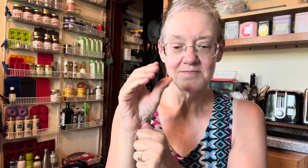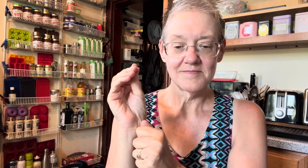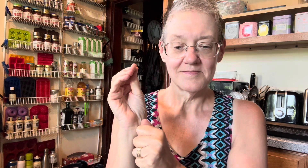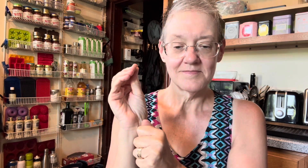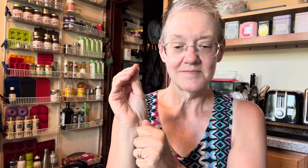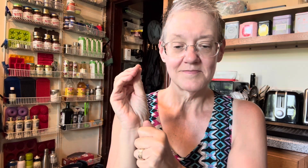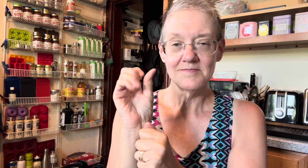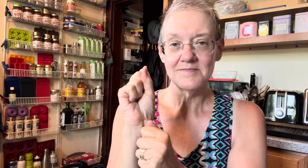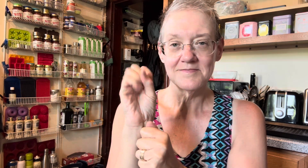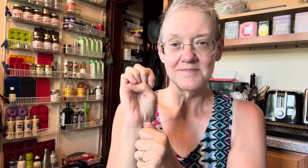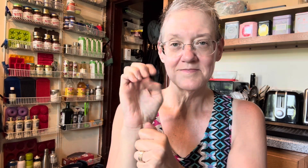and fish oil,